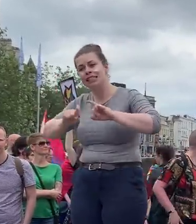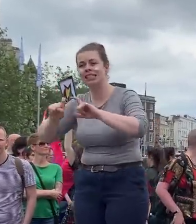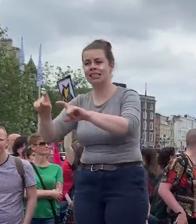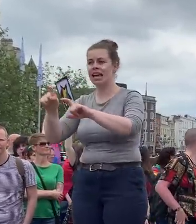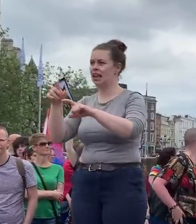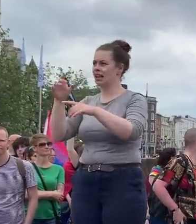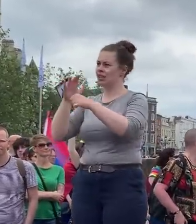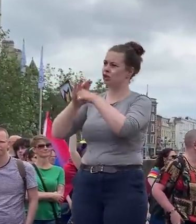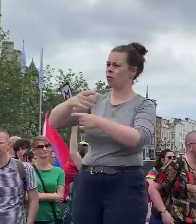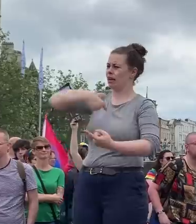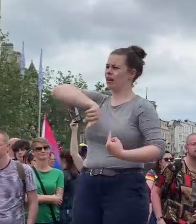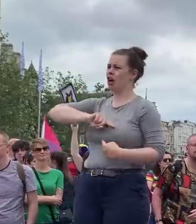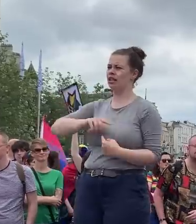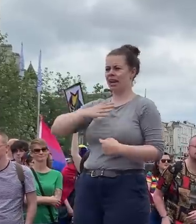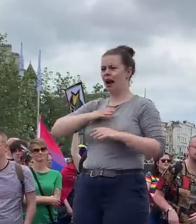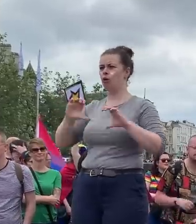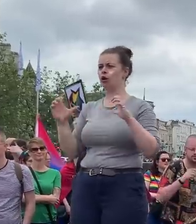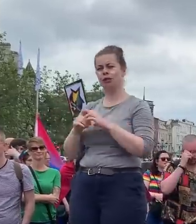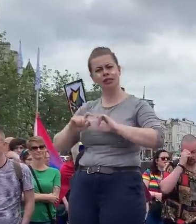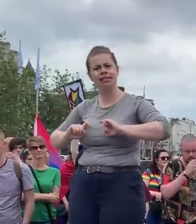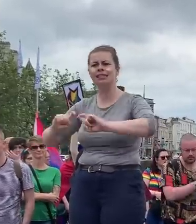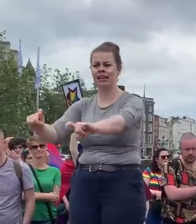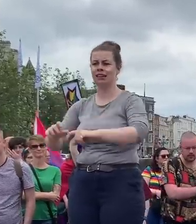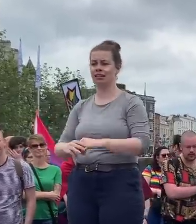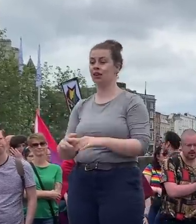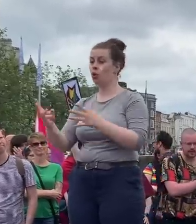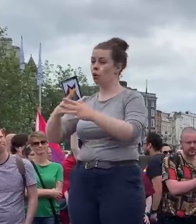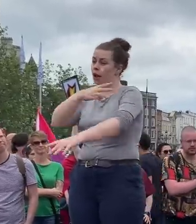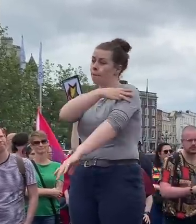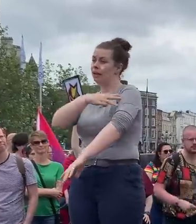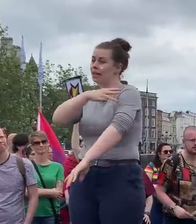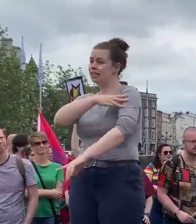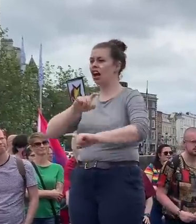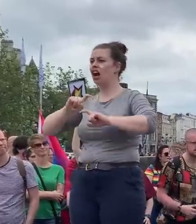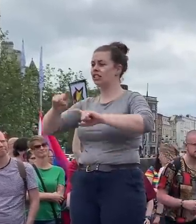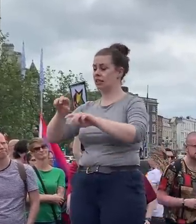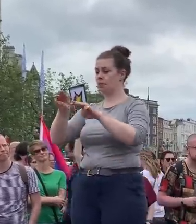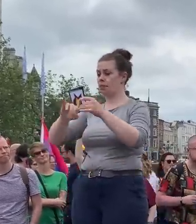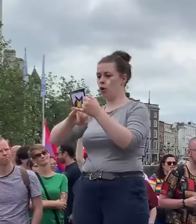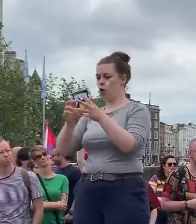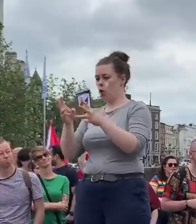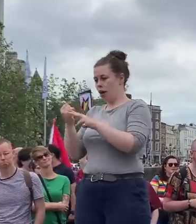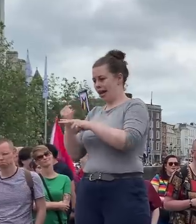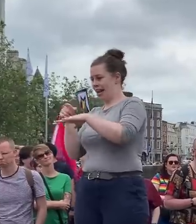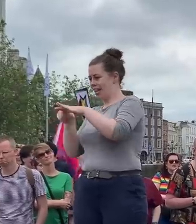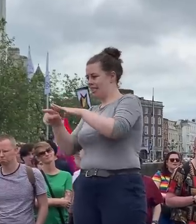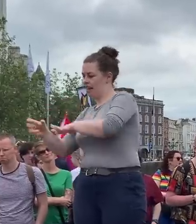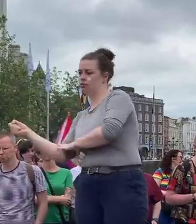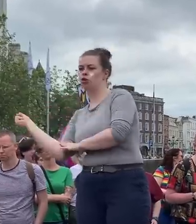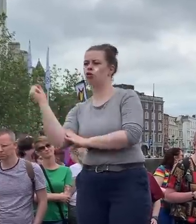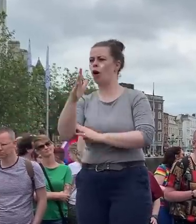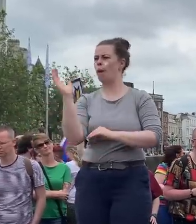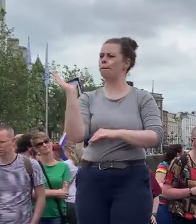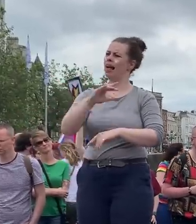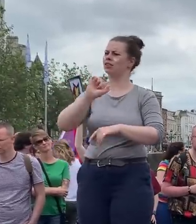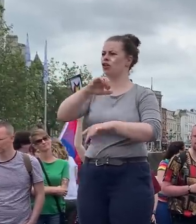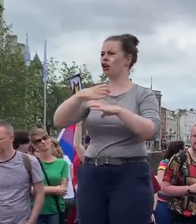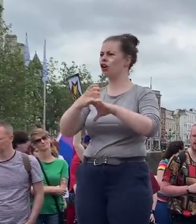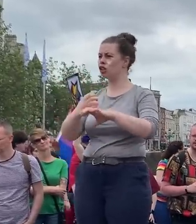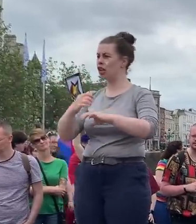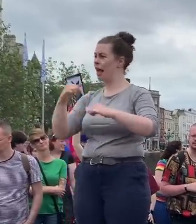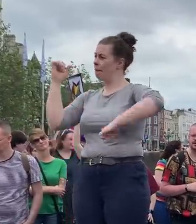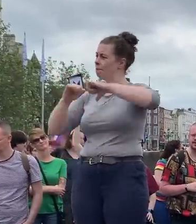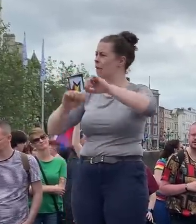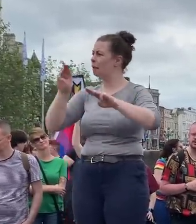a source of discrimination and violence. When the Gardaí are still deporting people in direct provision and locking up sex workers and beating people